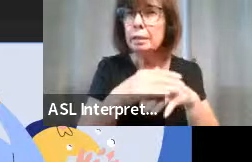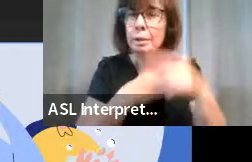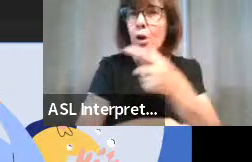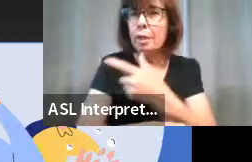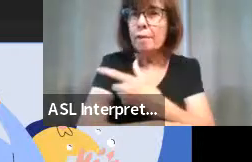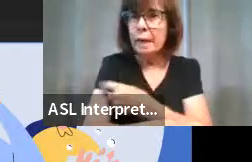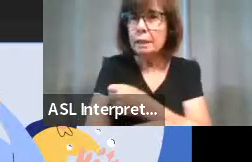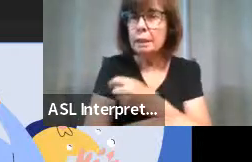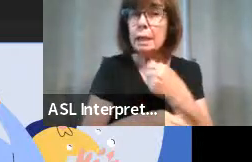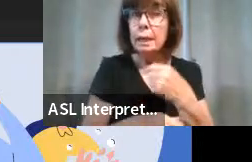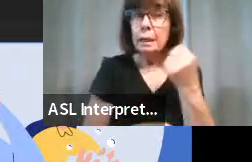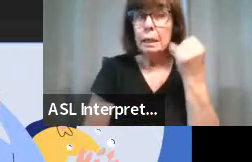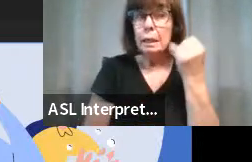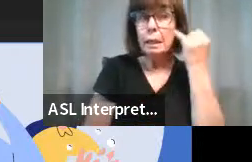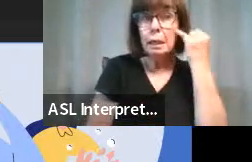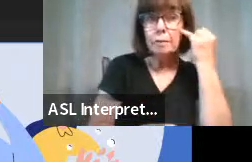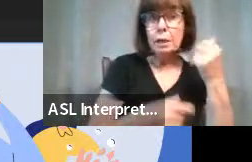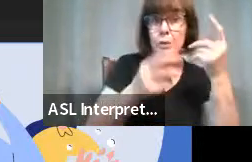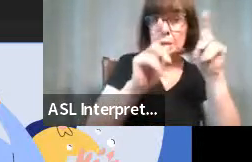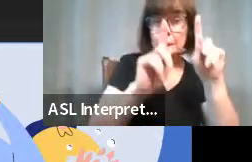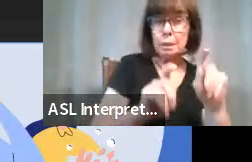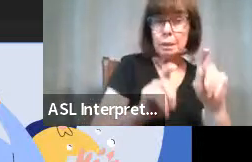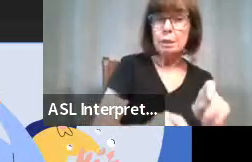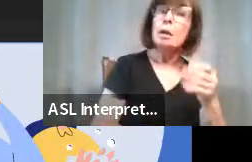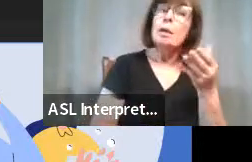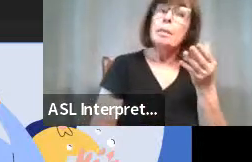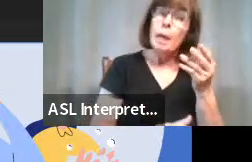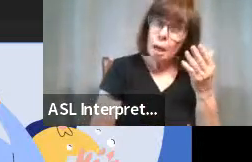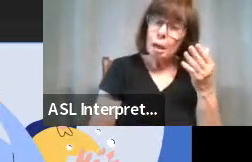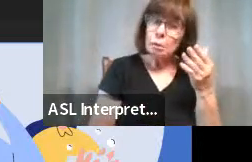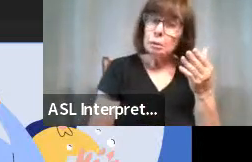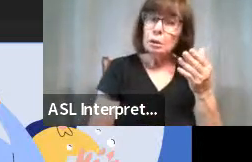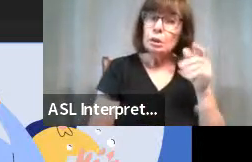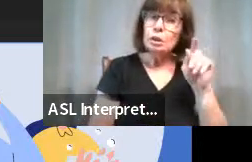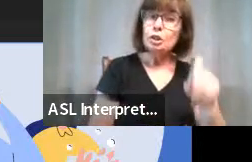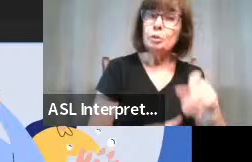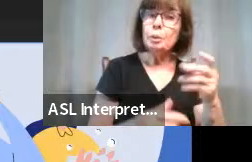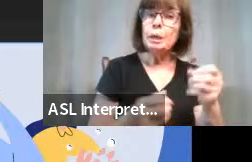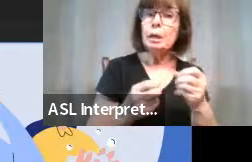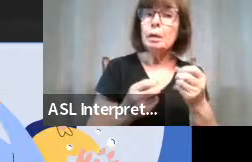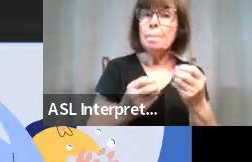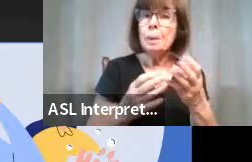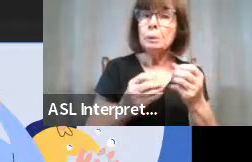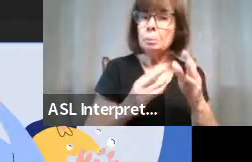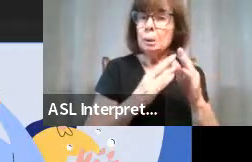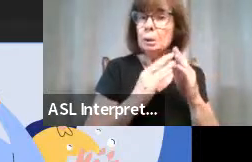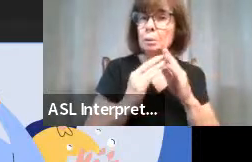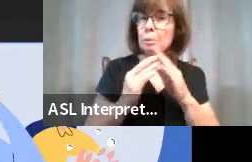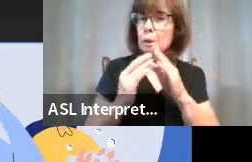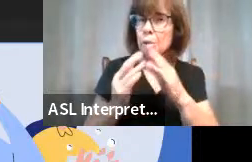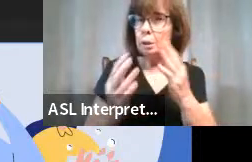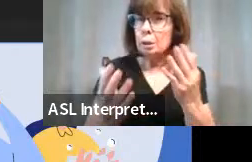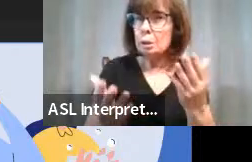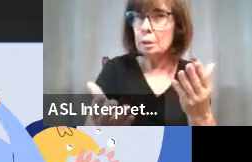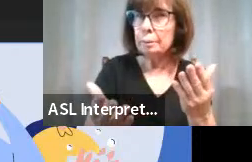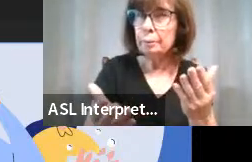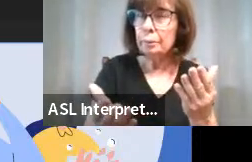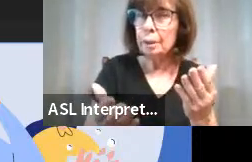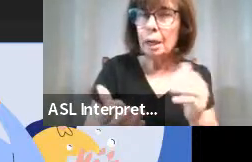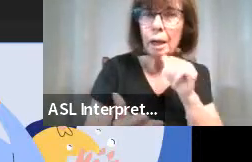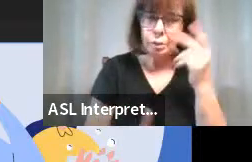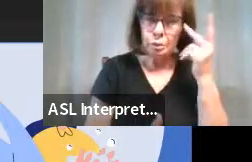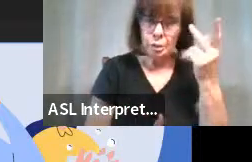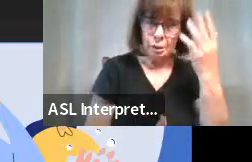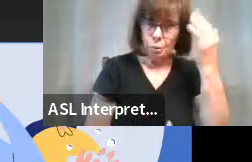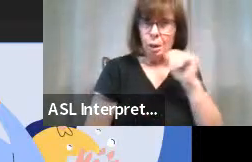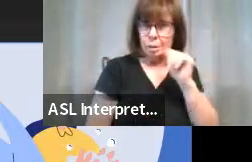is testing, that there should be, it should be in multiple communities. I don't see why not, because